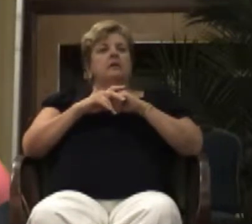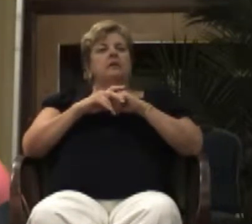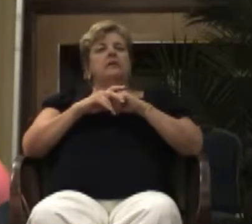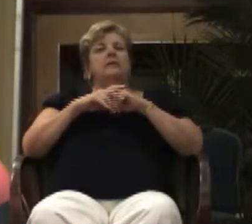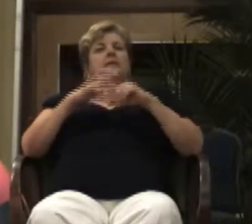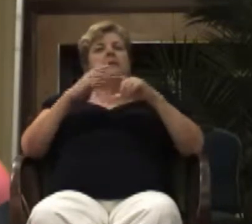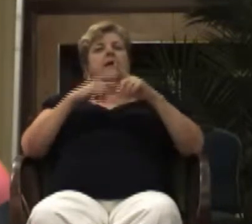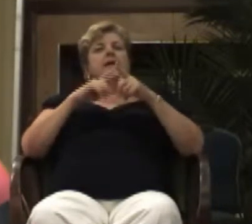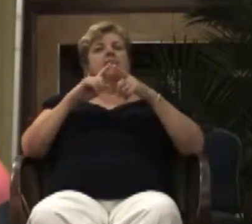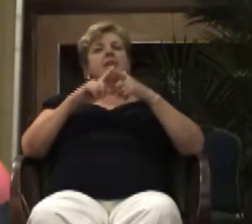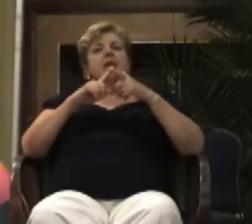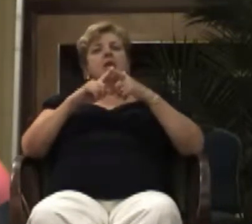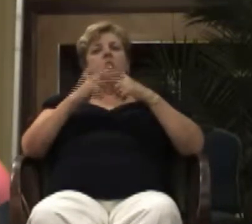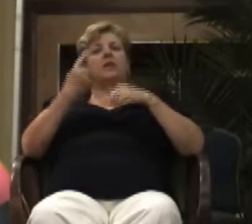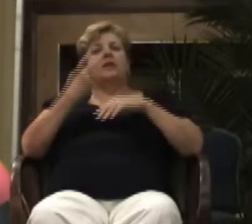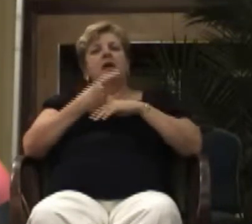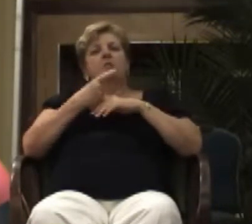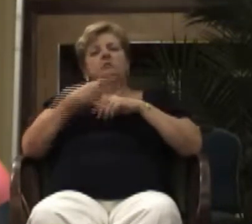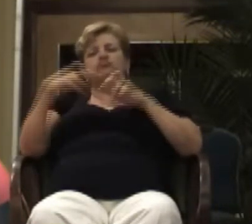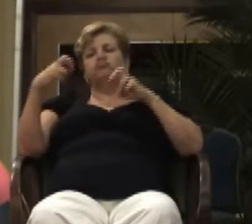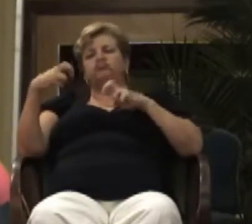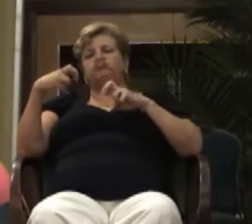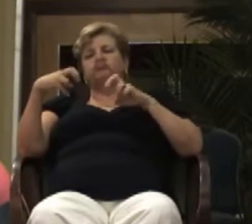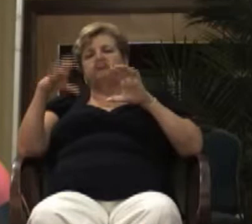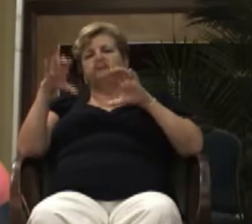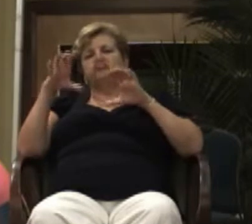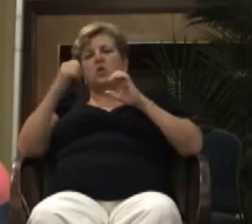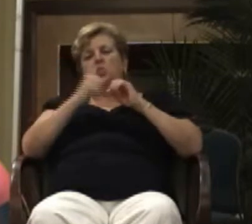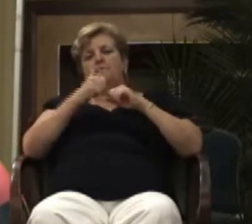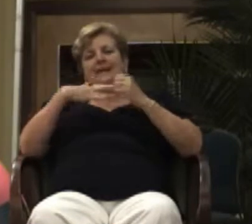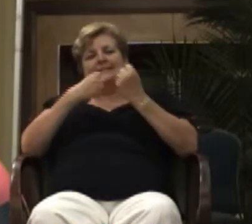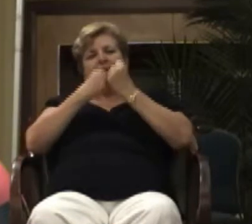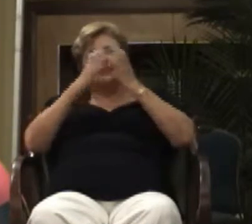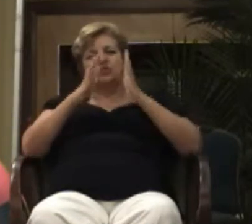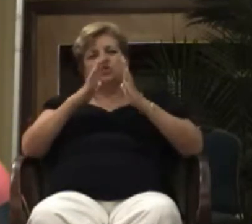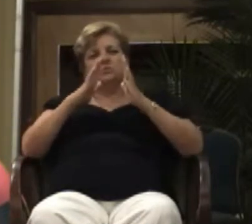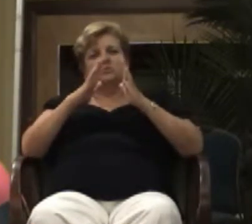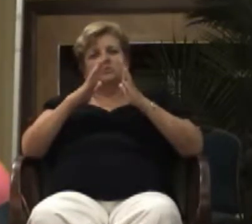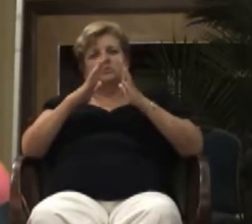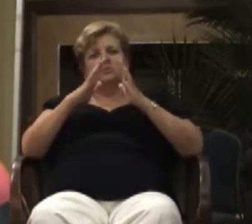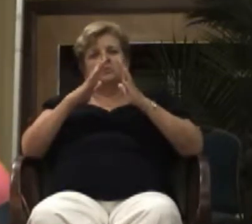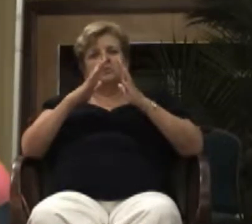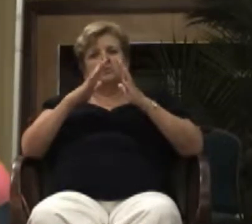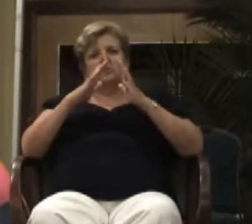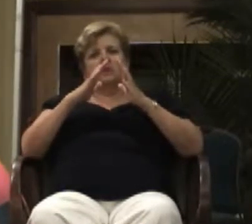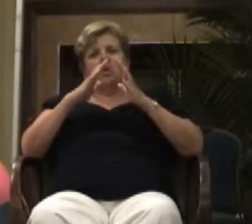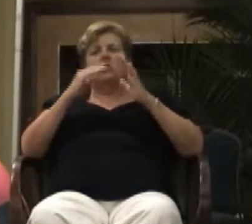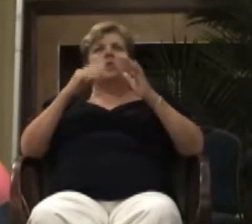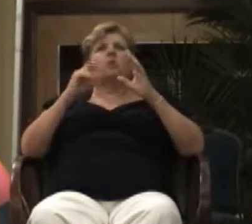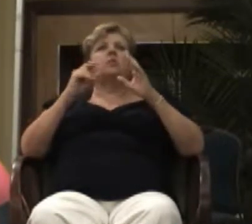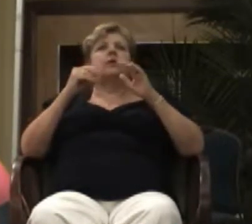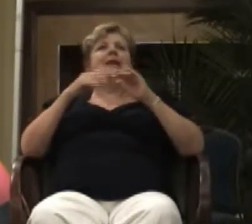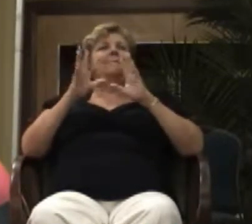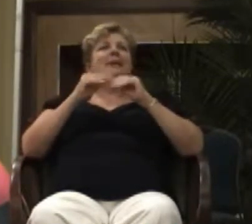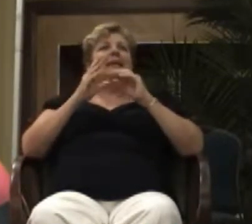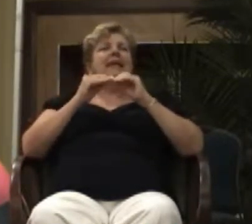sponsor. And I was sitting in the meeting and somebody handed her a note. One of them had called